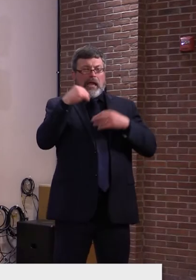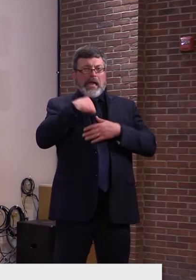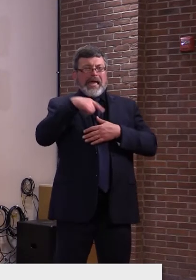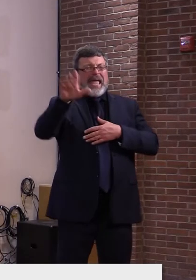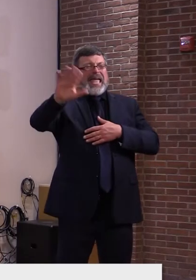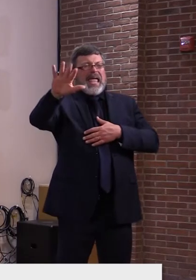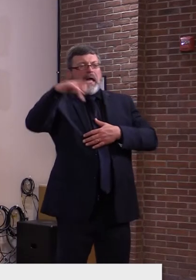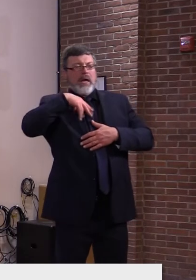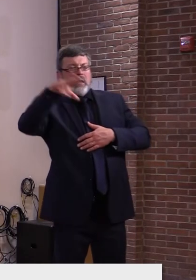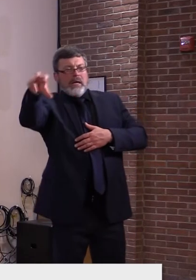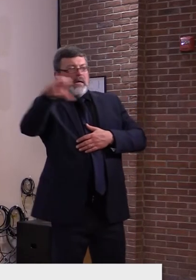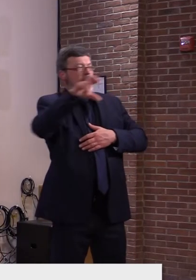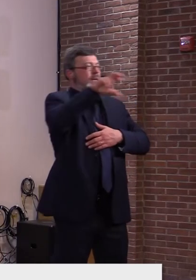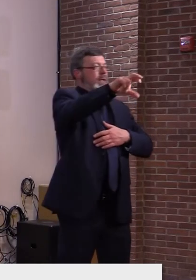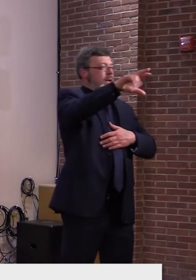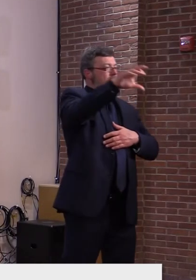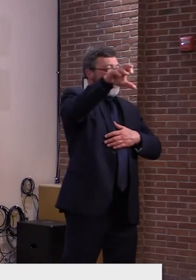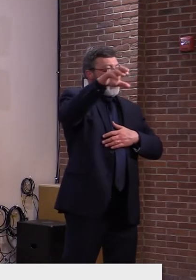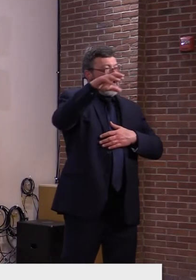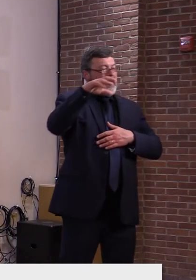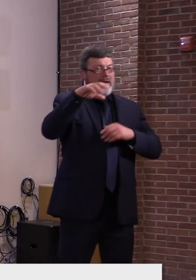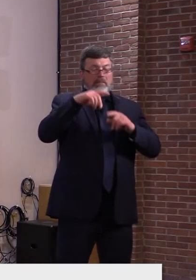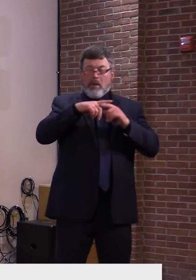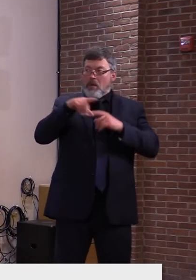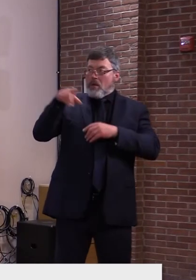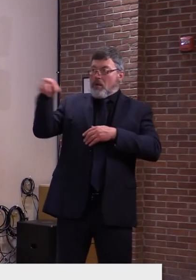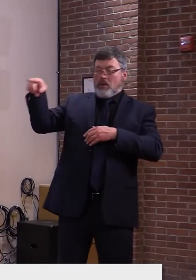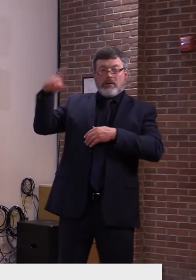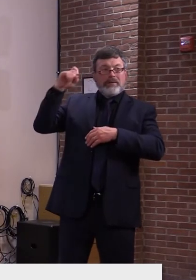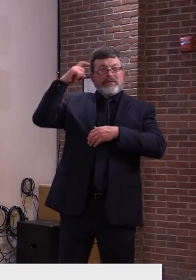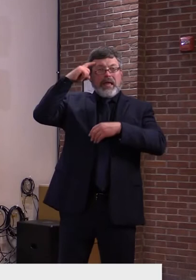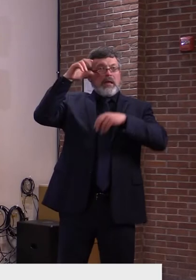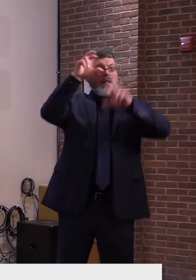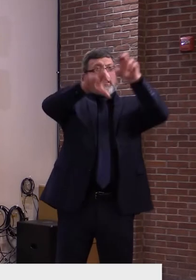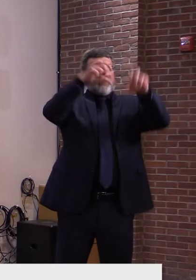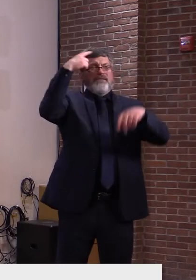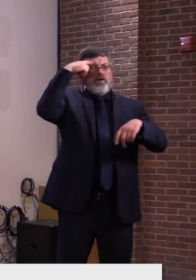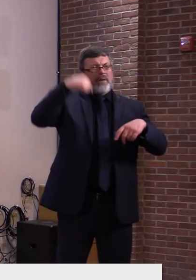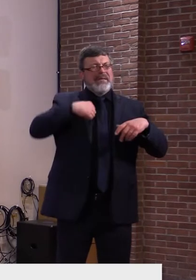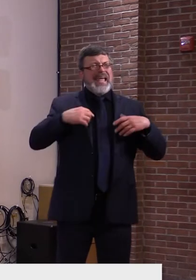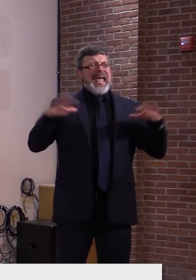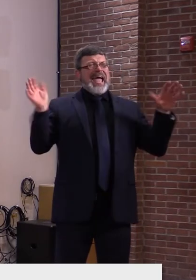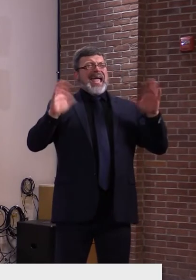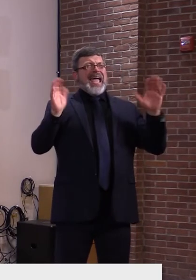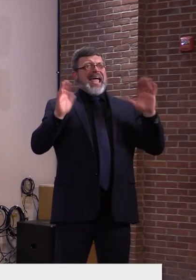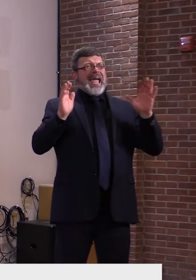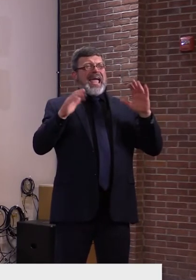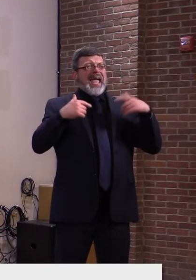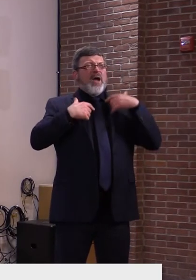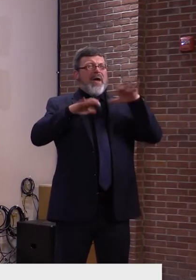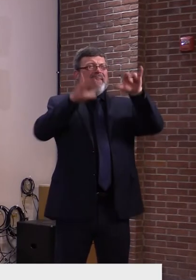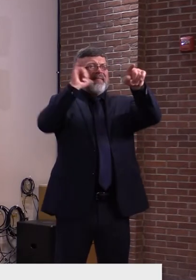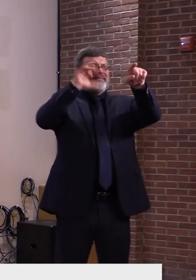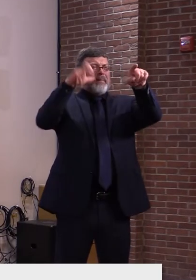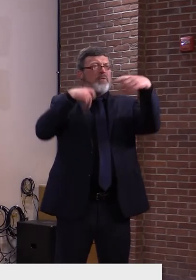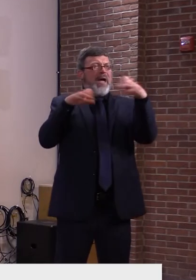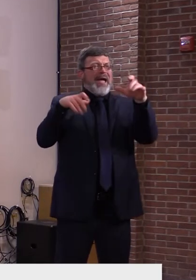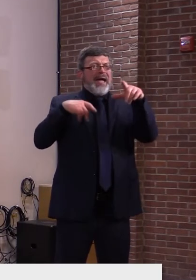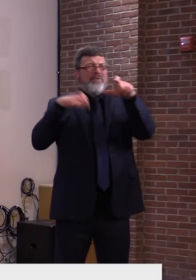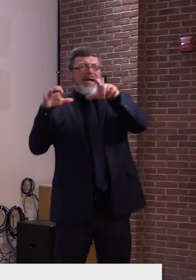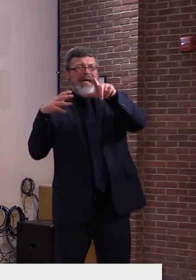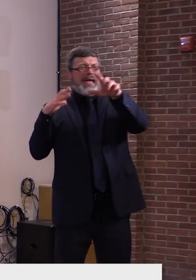of a larger one. Go ahead, I'm sorry. Cut you off. No, I'm just wondering what the